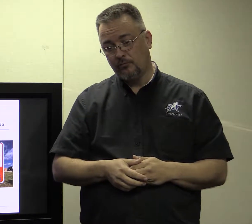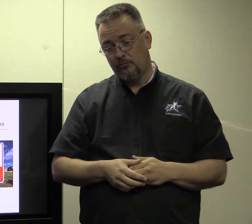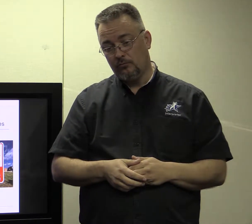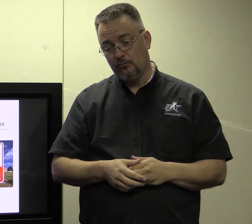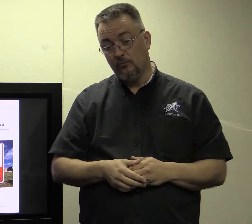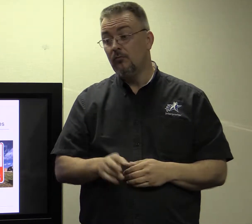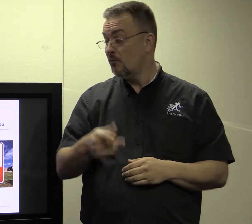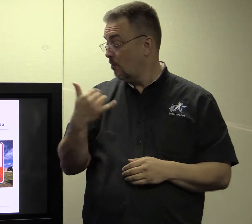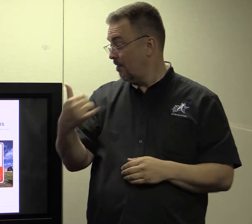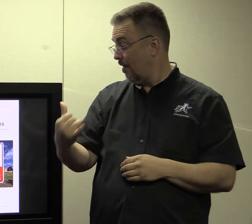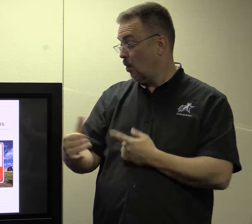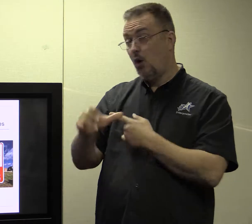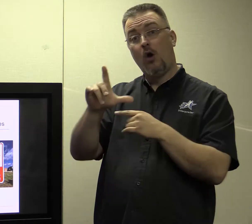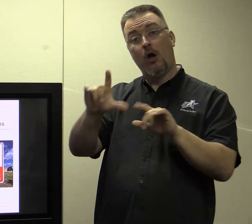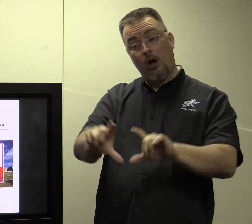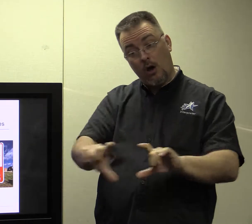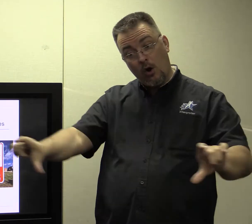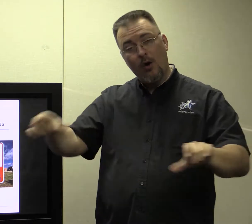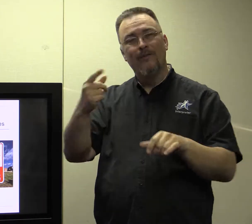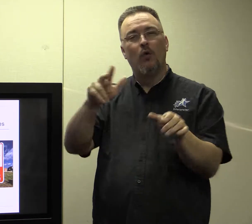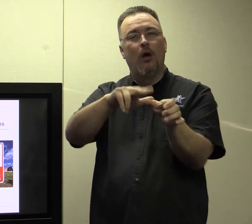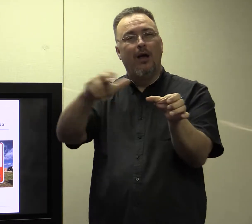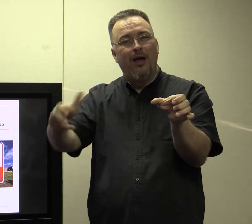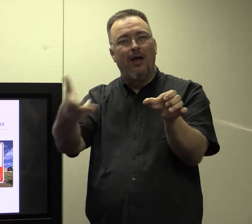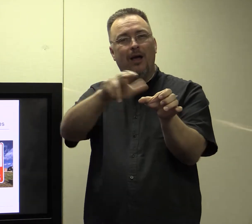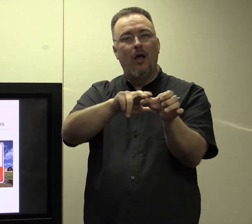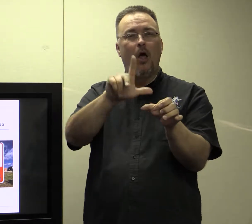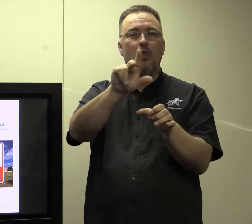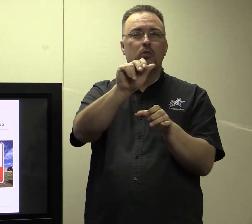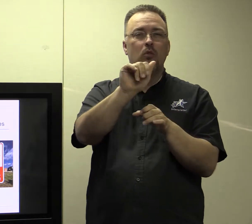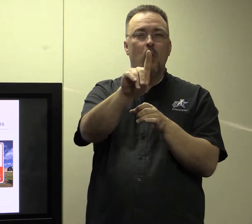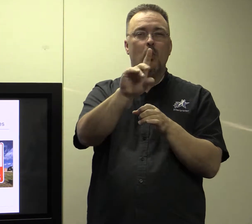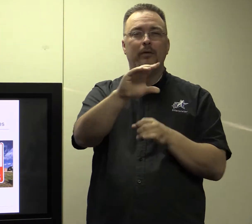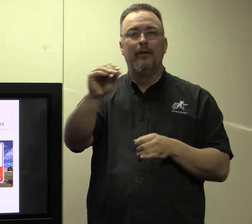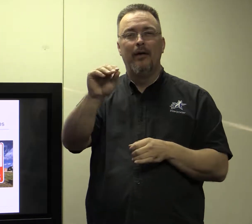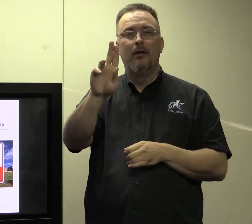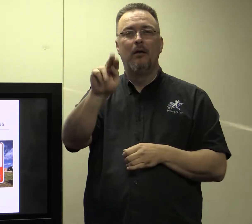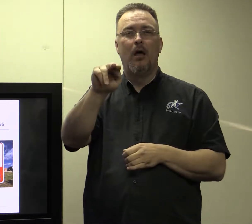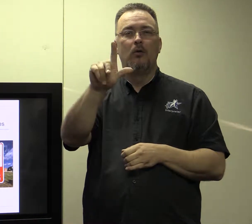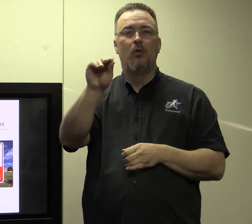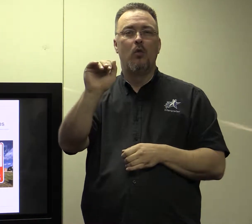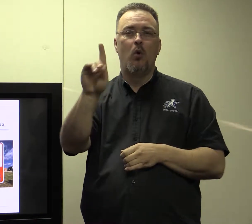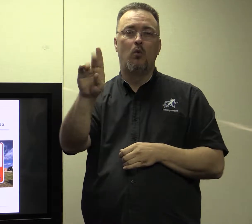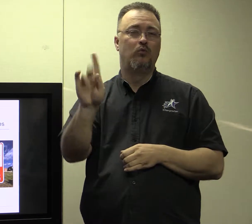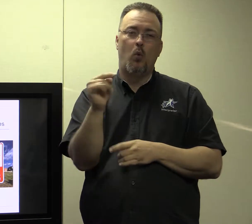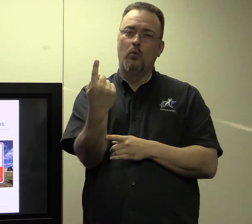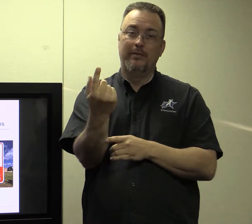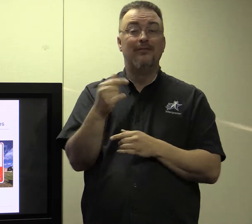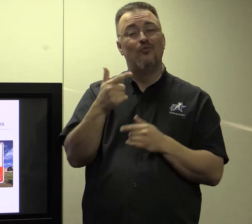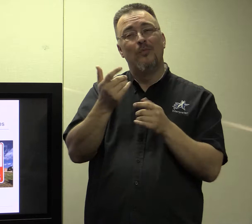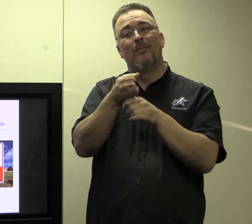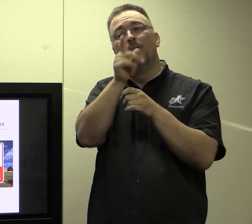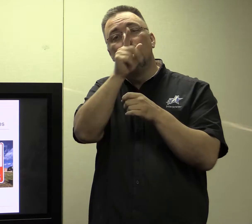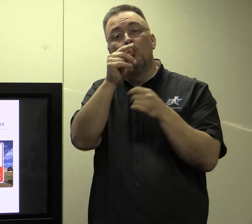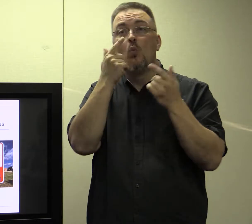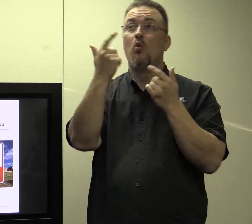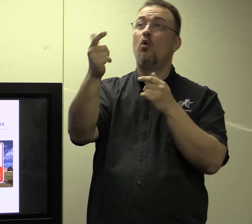Yellow curbs, loading and unloading zones only. So look at the signs. 15-minute parking